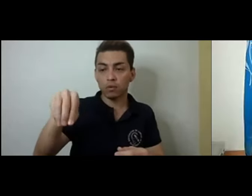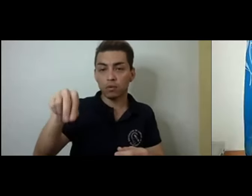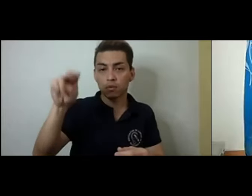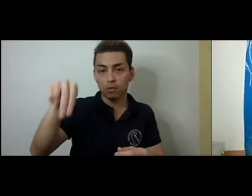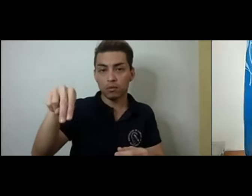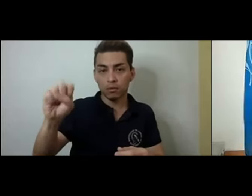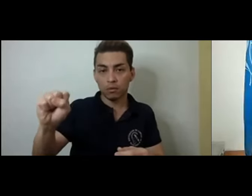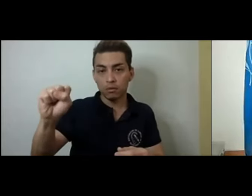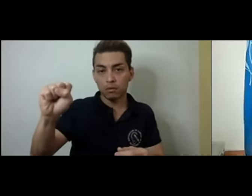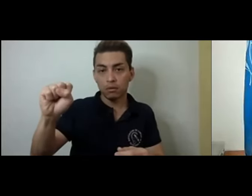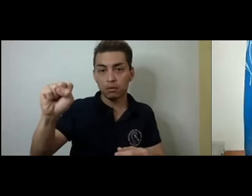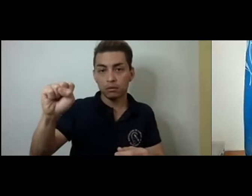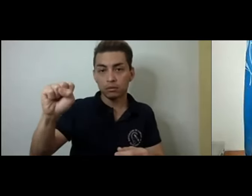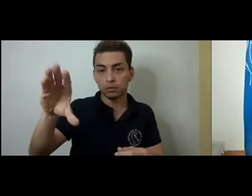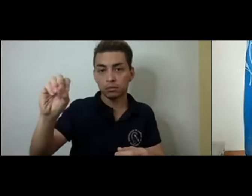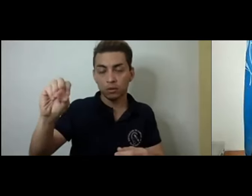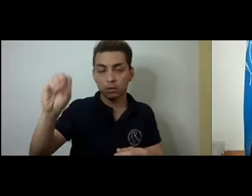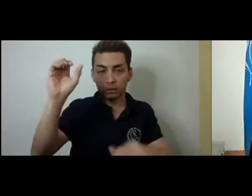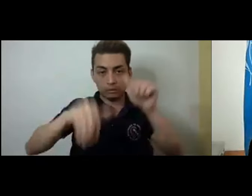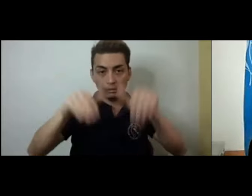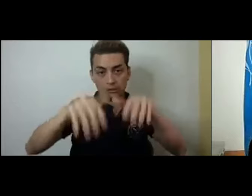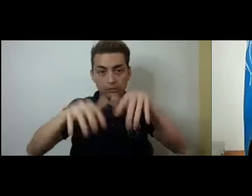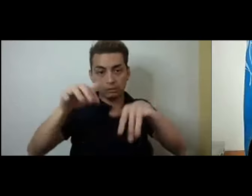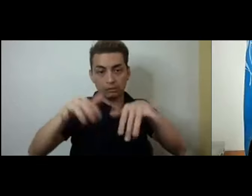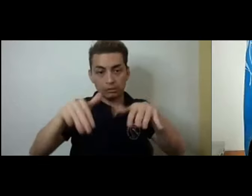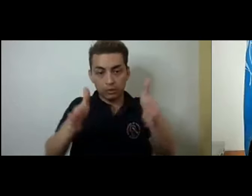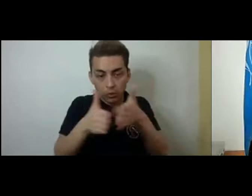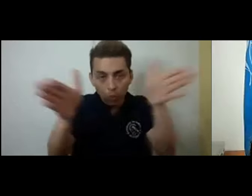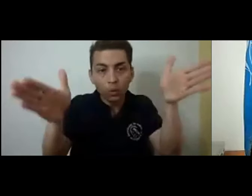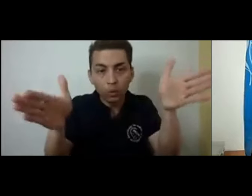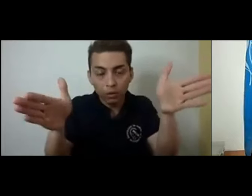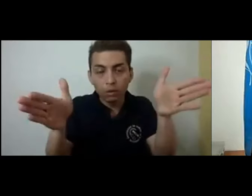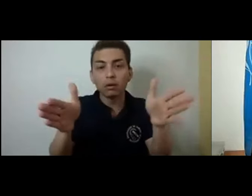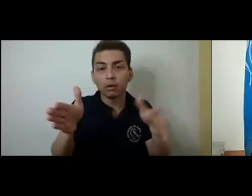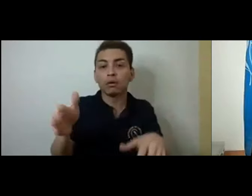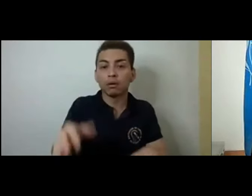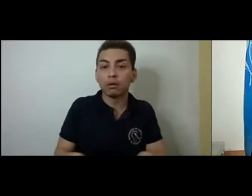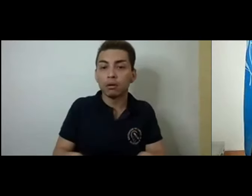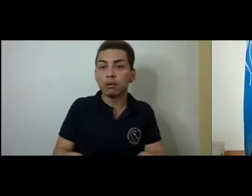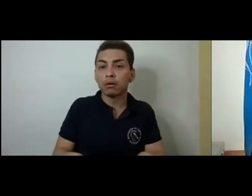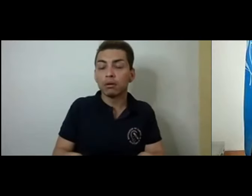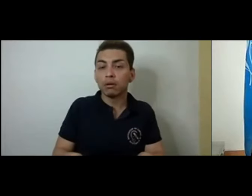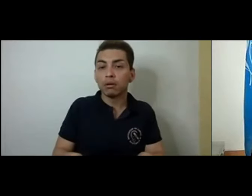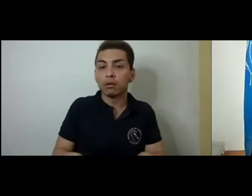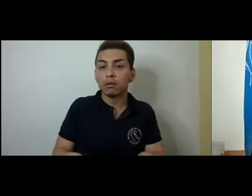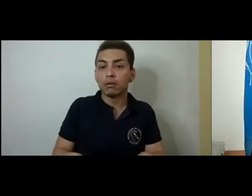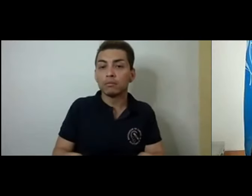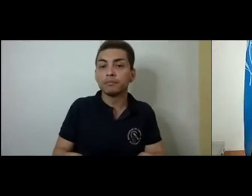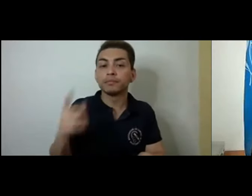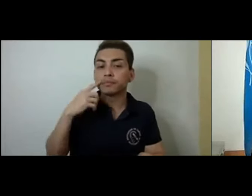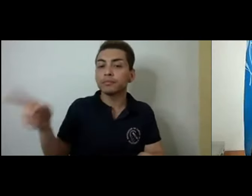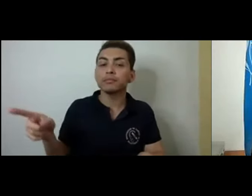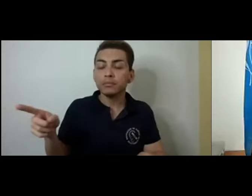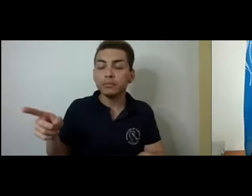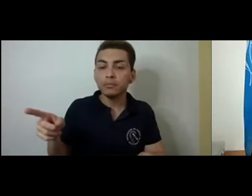but not the United Nations Secretary General Antonio Guterres, on the International Day of Education, January 24.